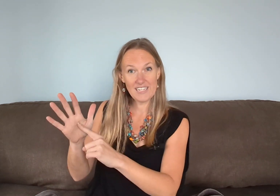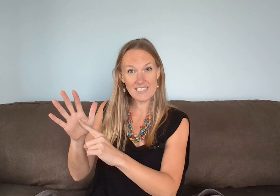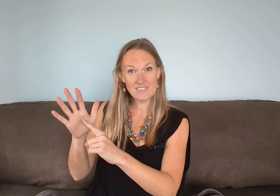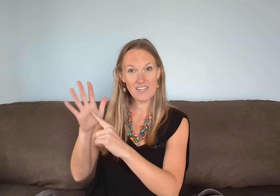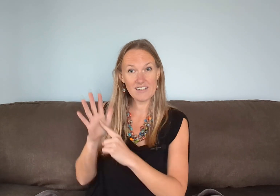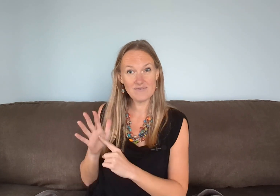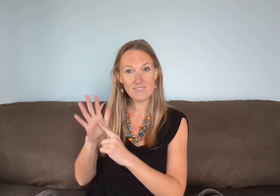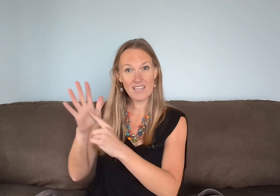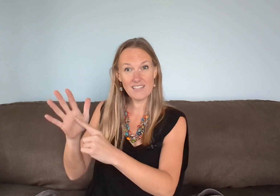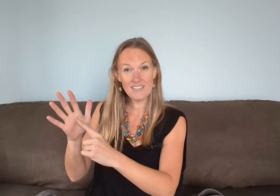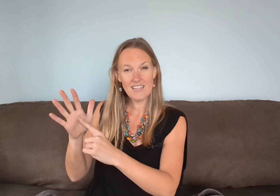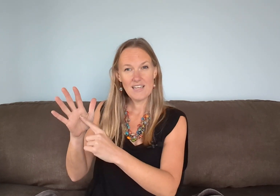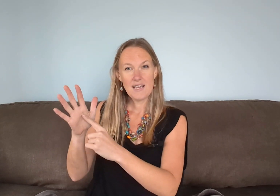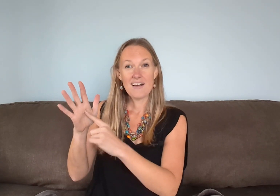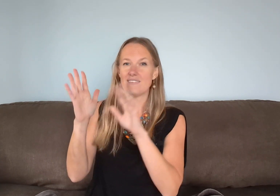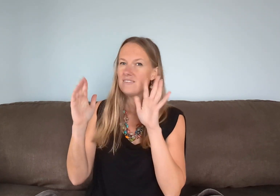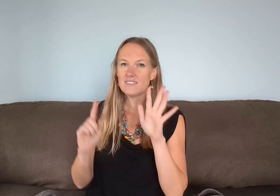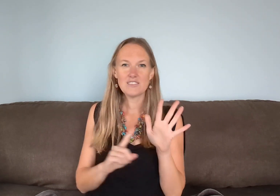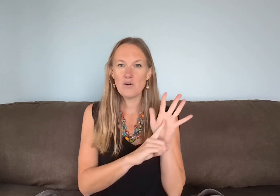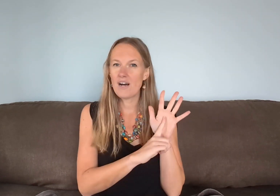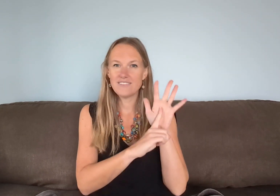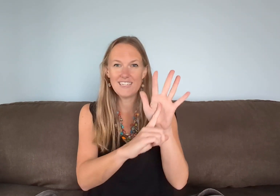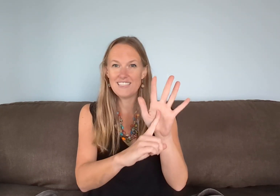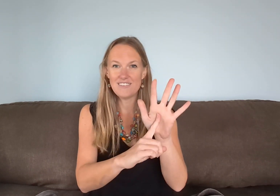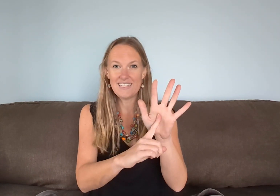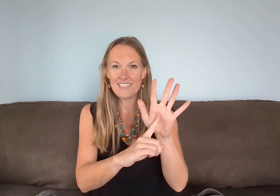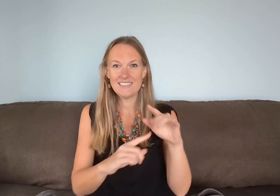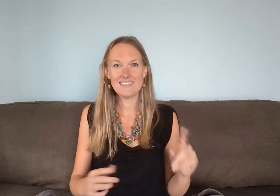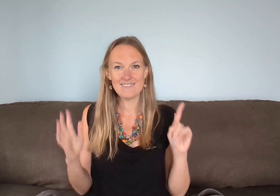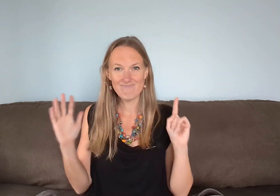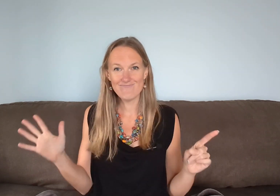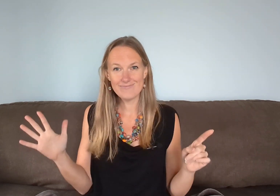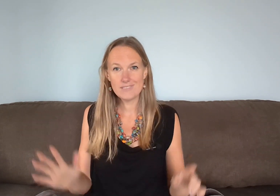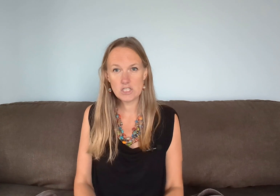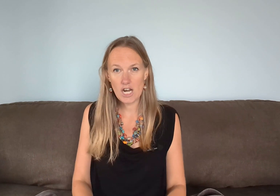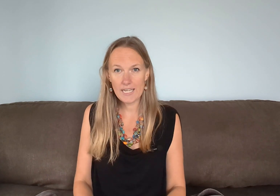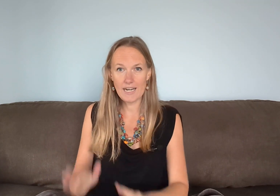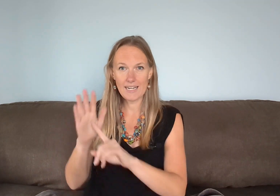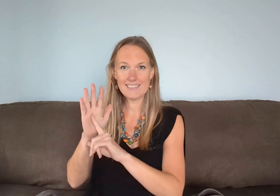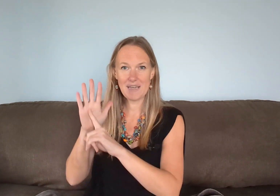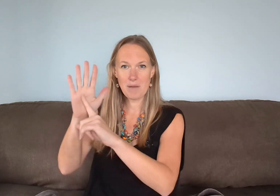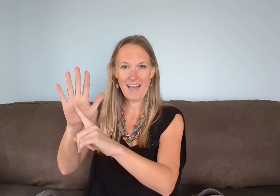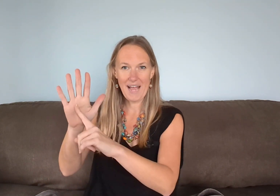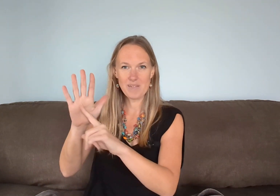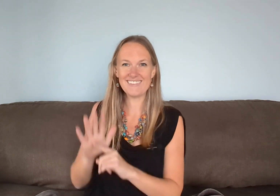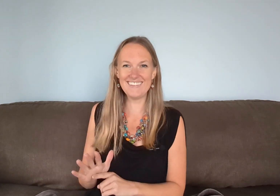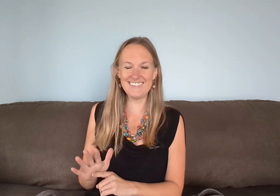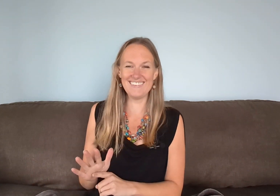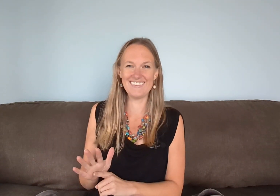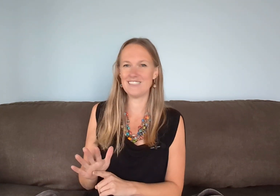index finger, okay? So often I do it like this. Try not to get my bad habit. It's